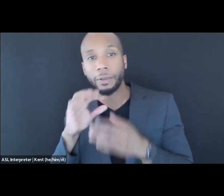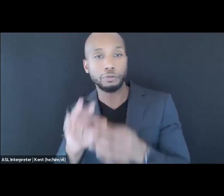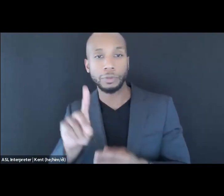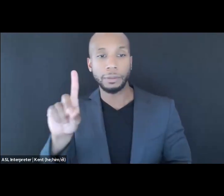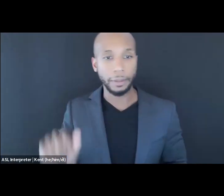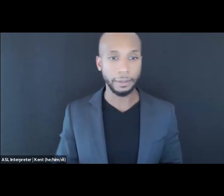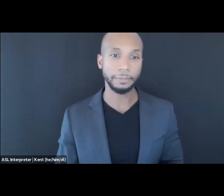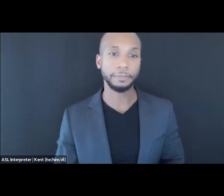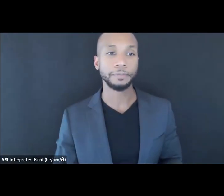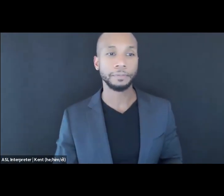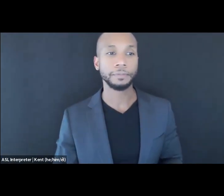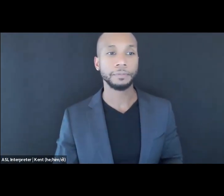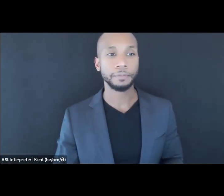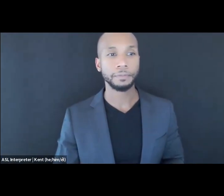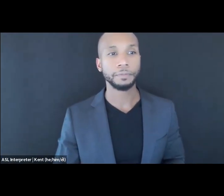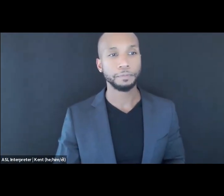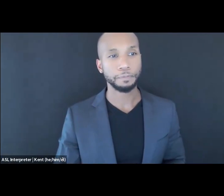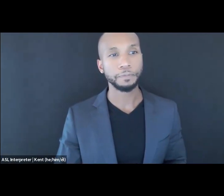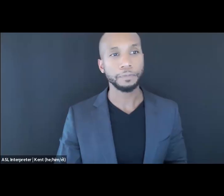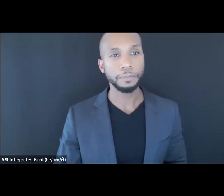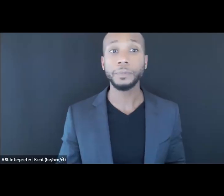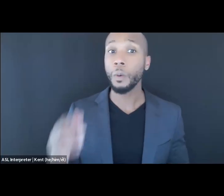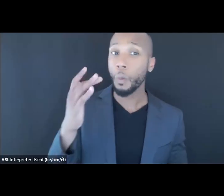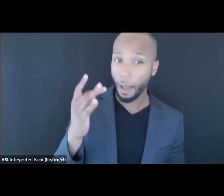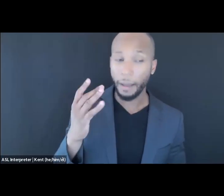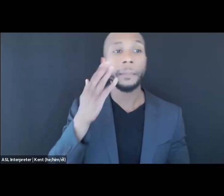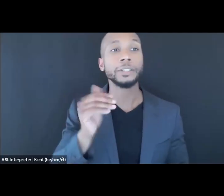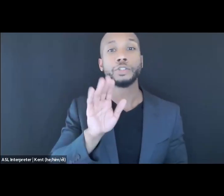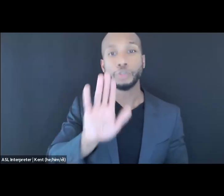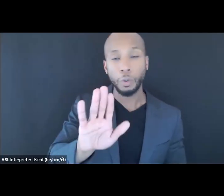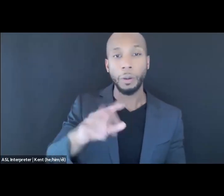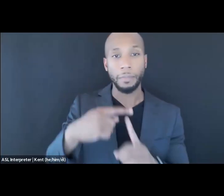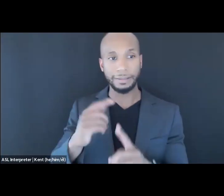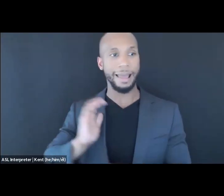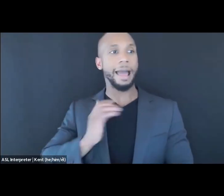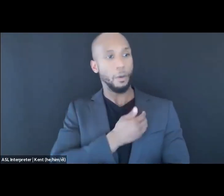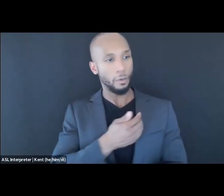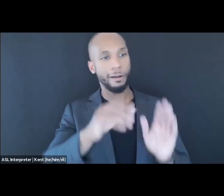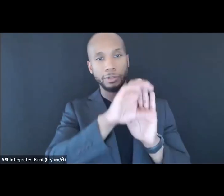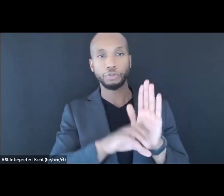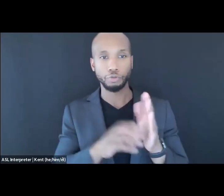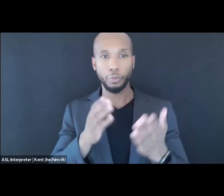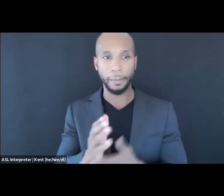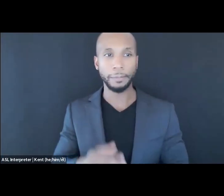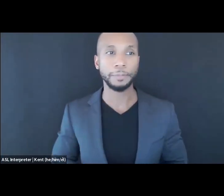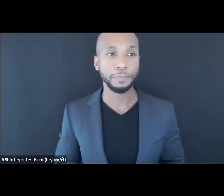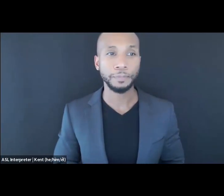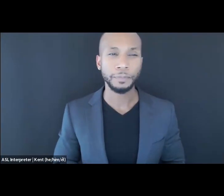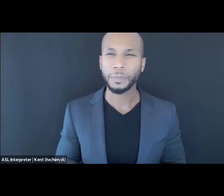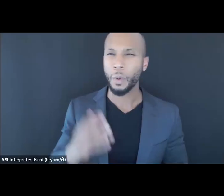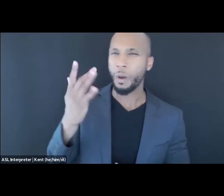disability. Why? Because it is your and all of our constitutional right.